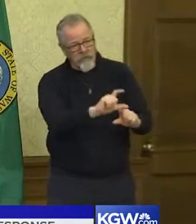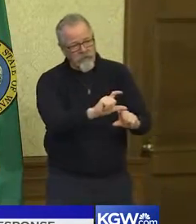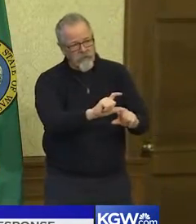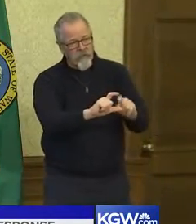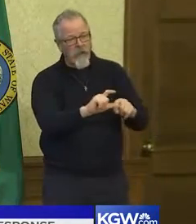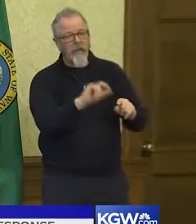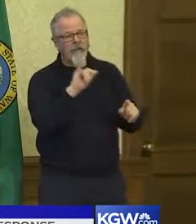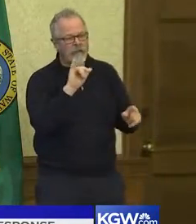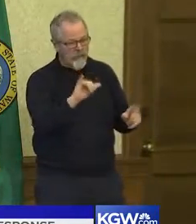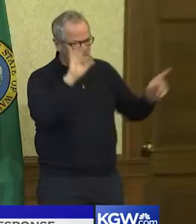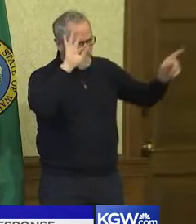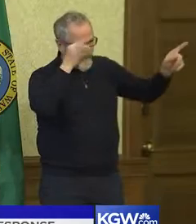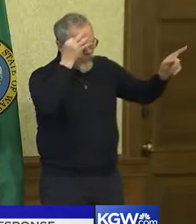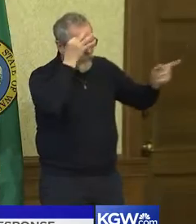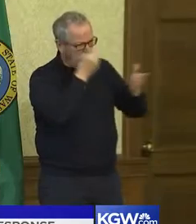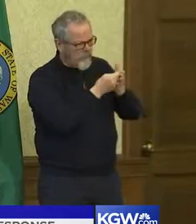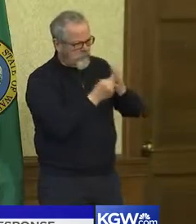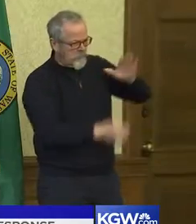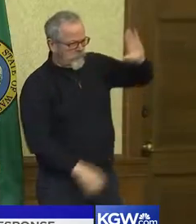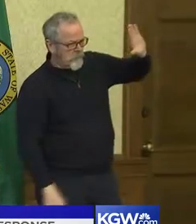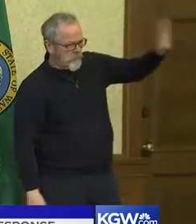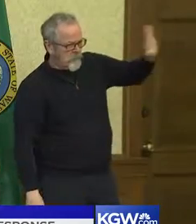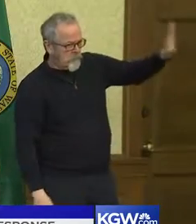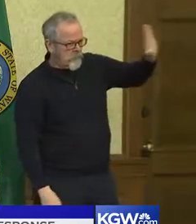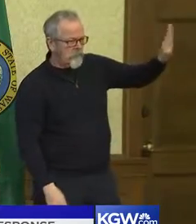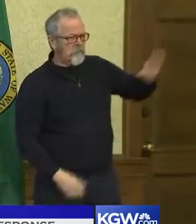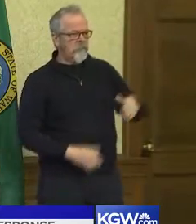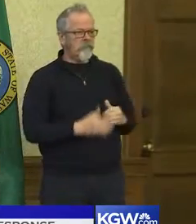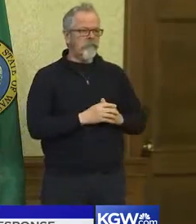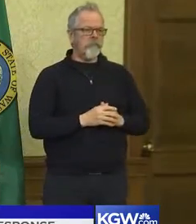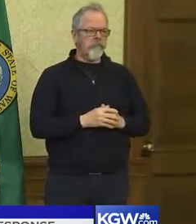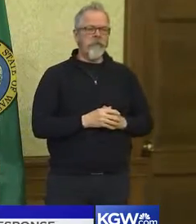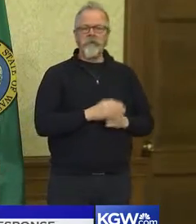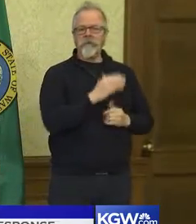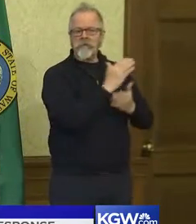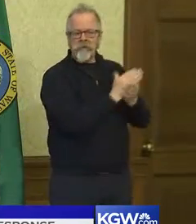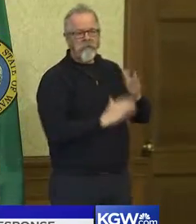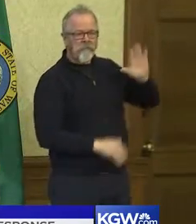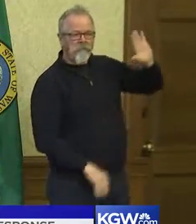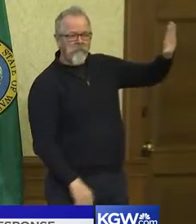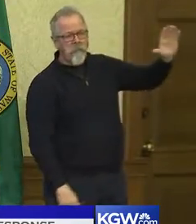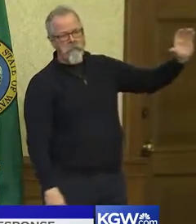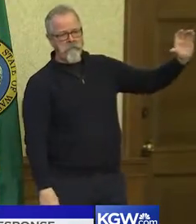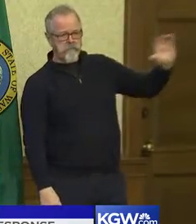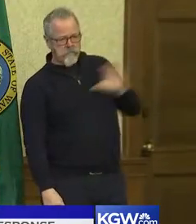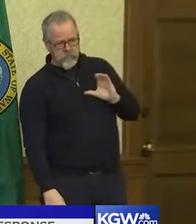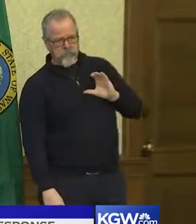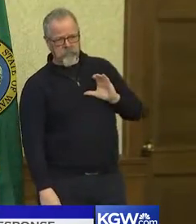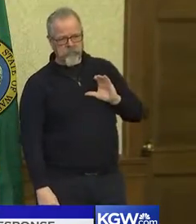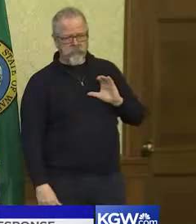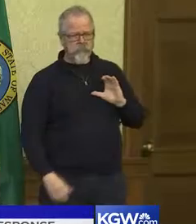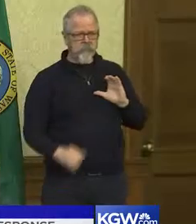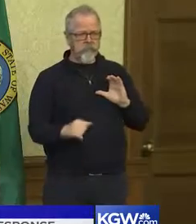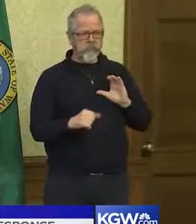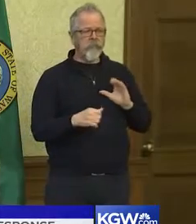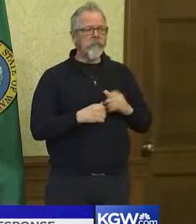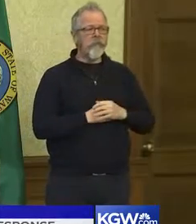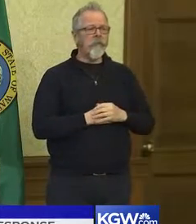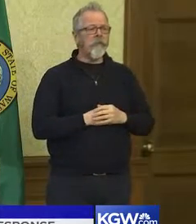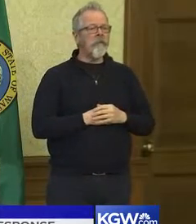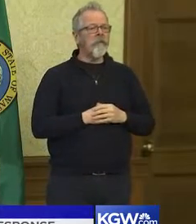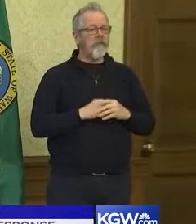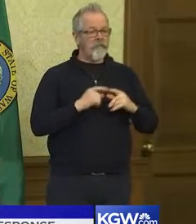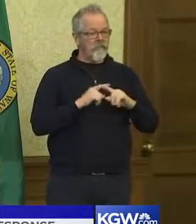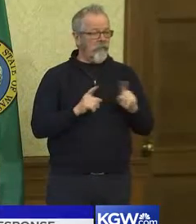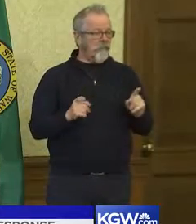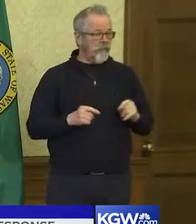hope is that as we look ahead at the fourth phase or fifth phase from the federal government, that there will be conversations about how